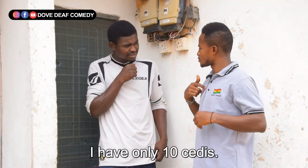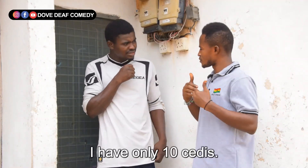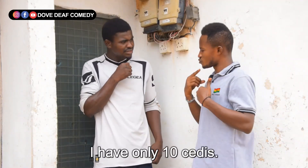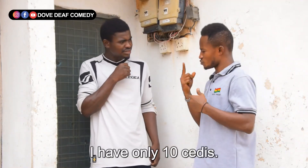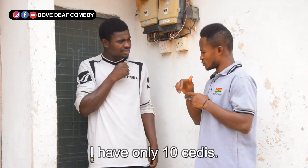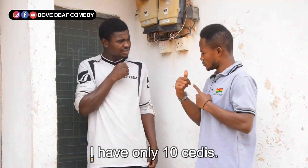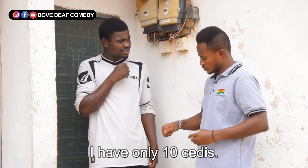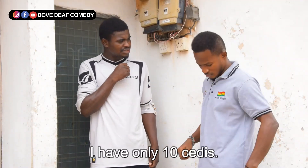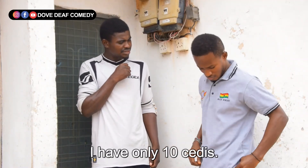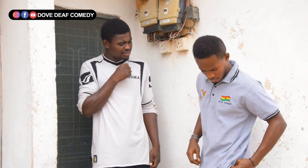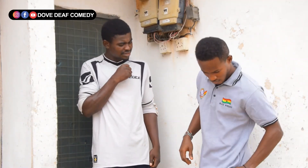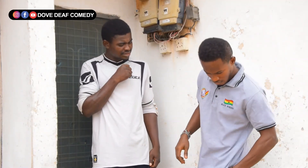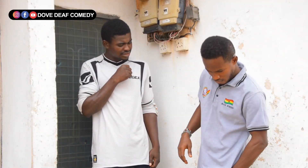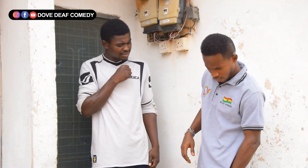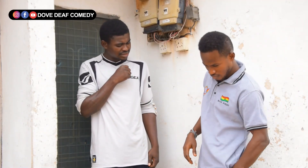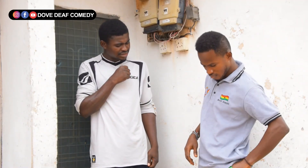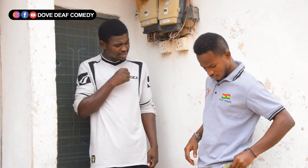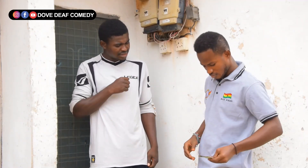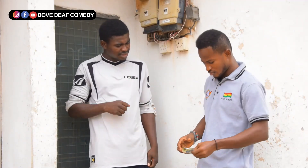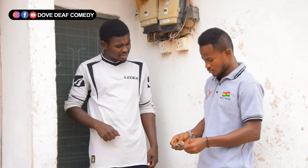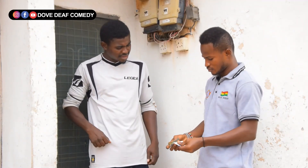I have only 10 cheddars.